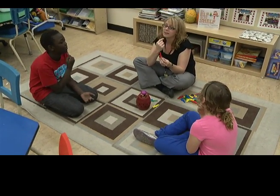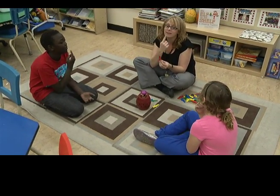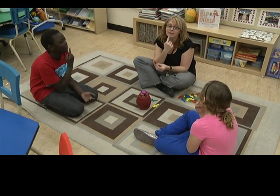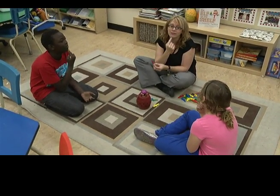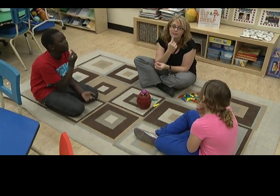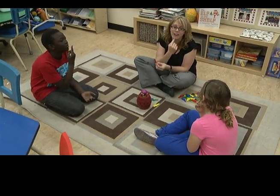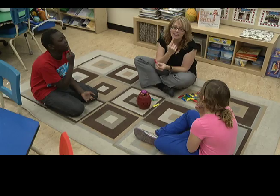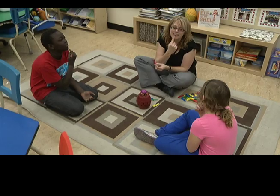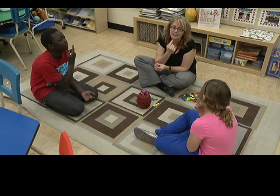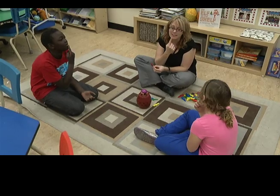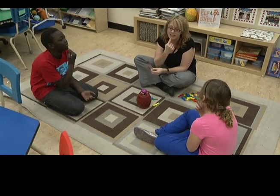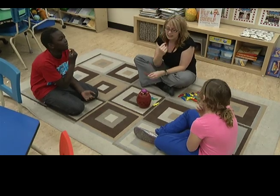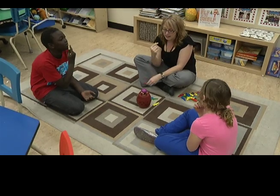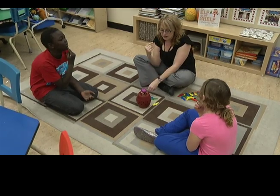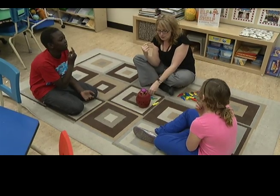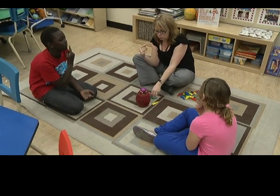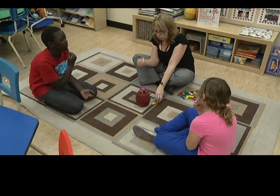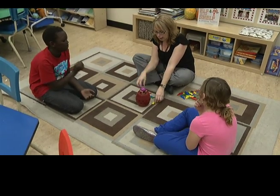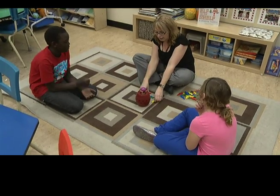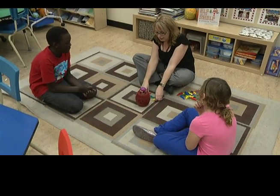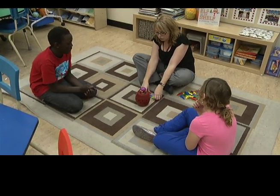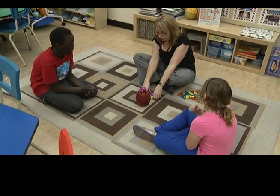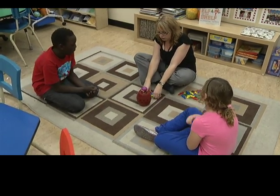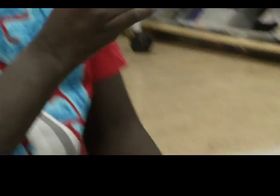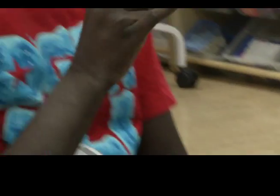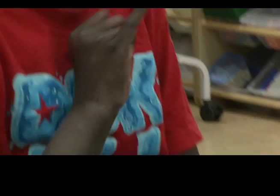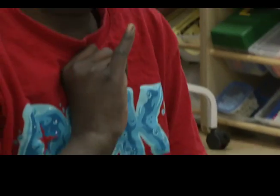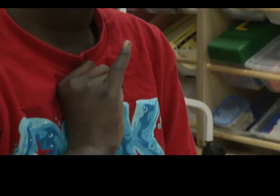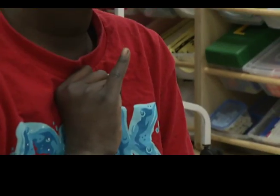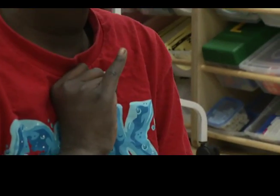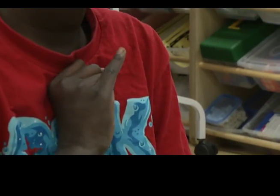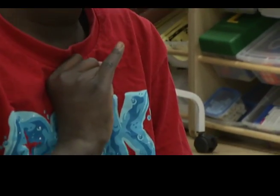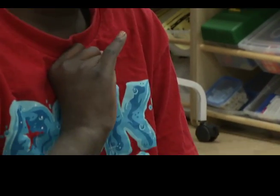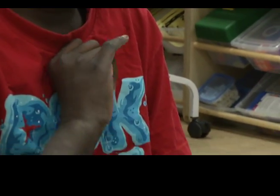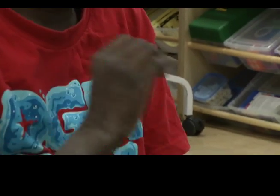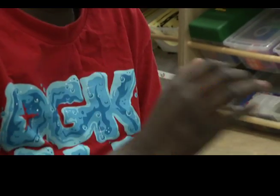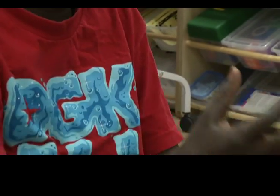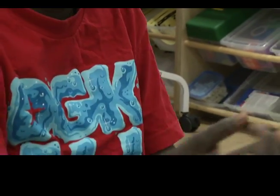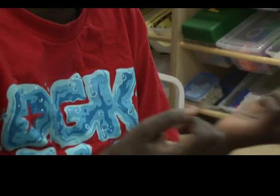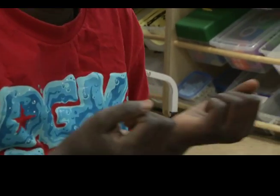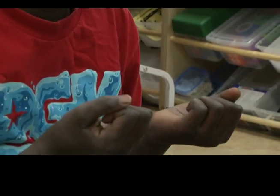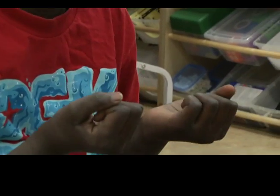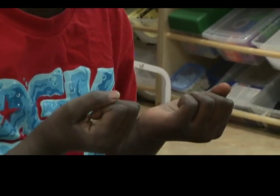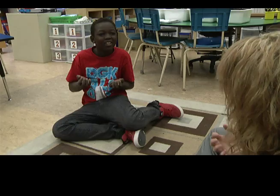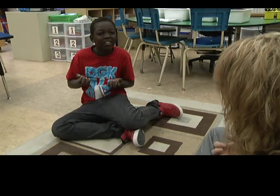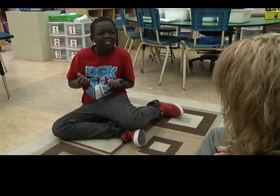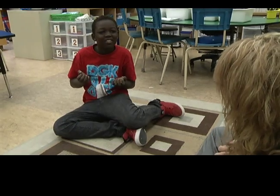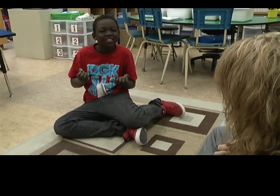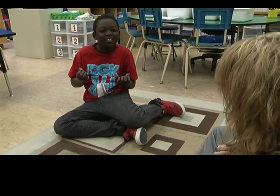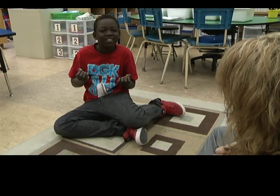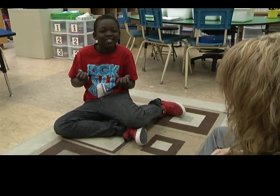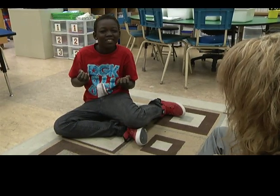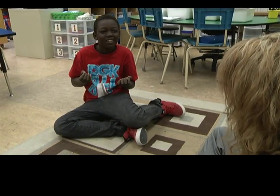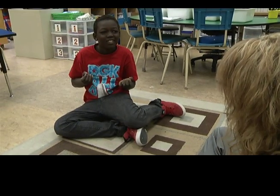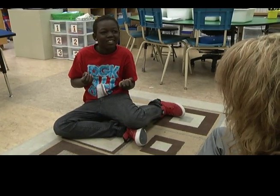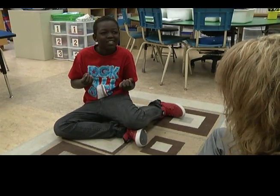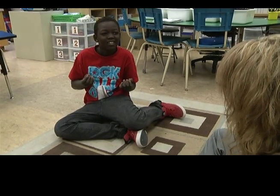tell stories, have discussions and even to give speeches.